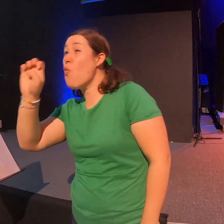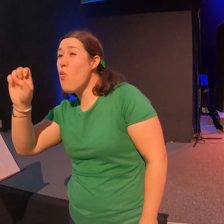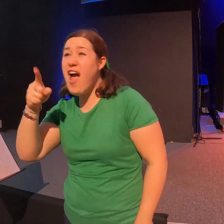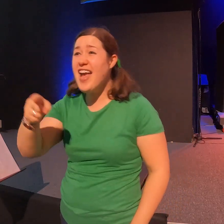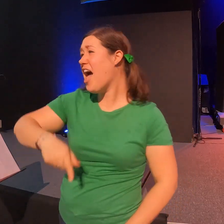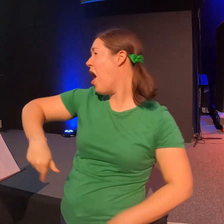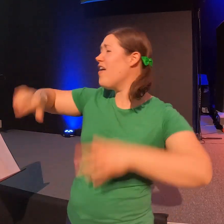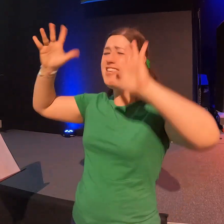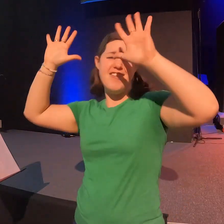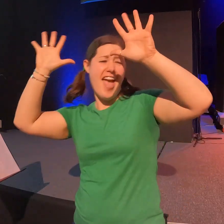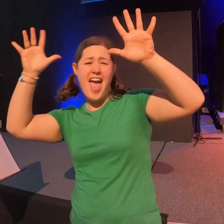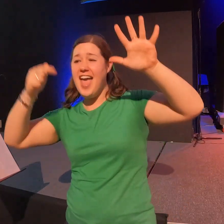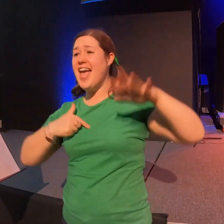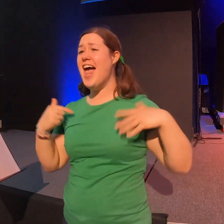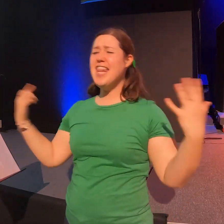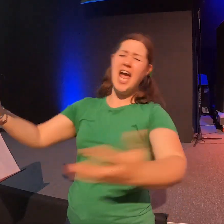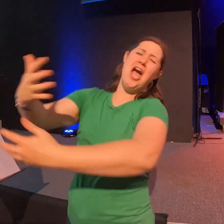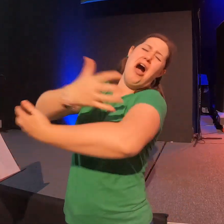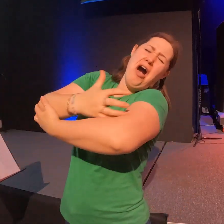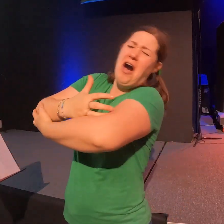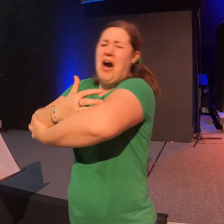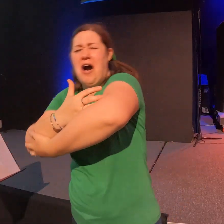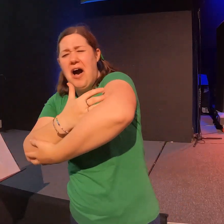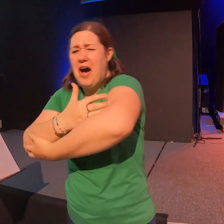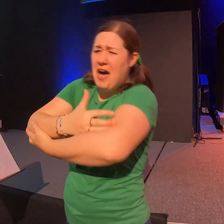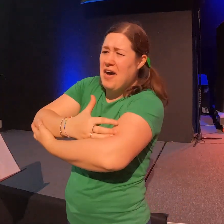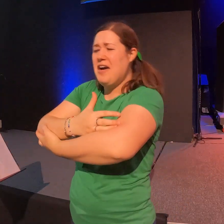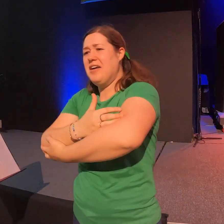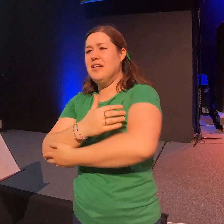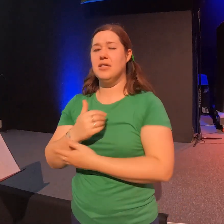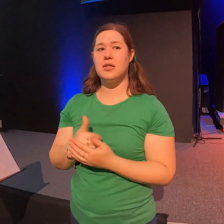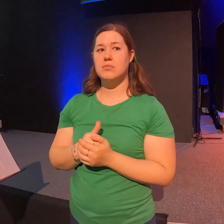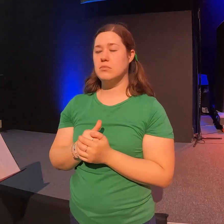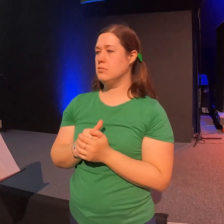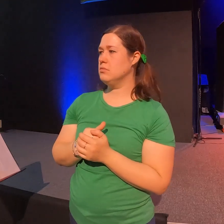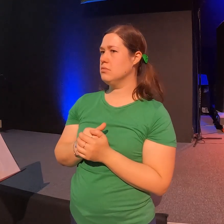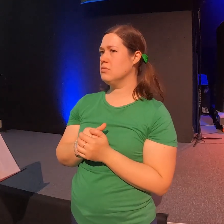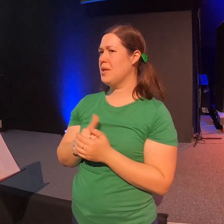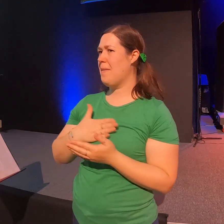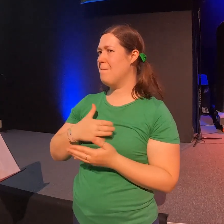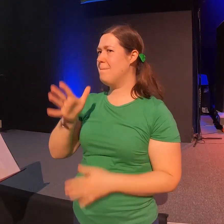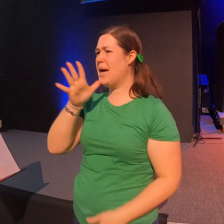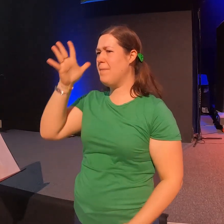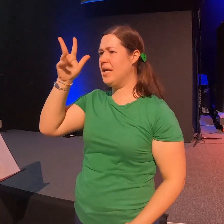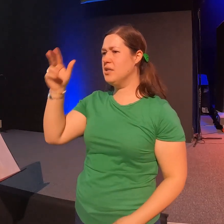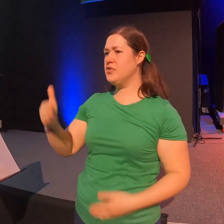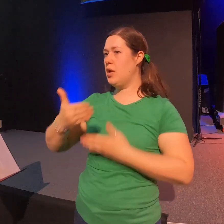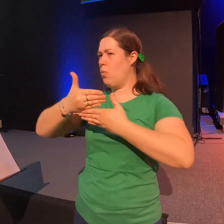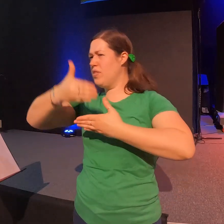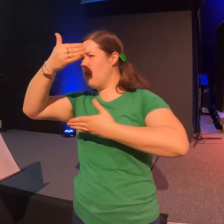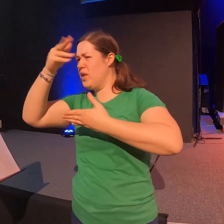my imaginary catcher, and my parents were looking out at me going, what is this crazy kid doing now?